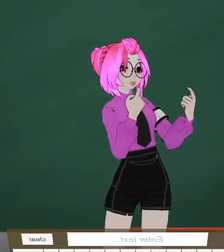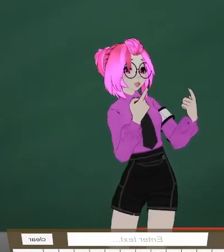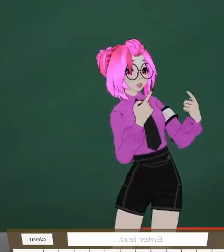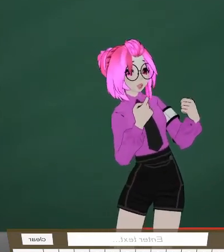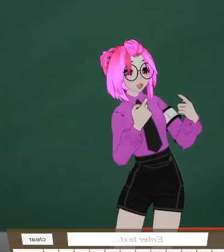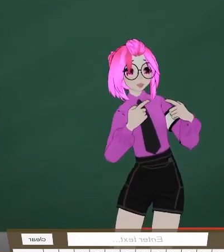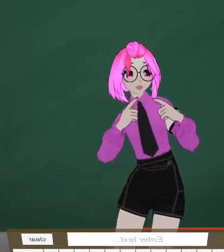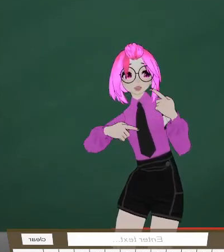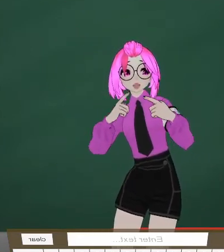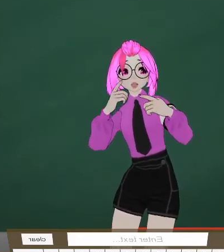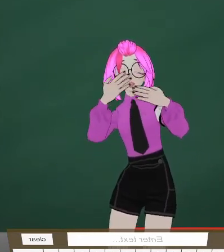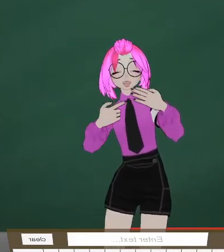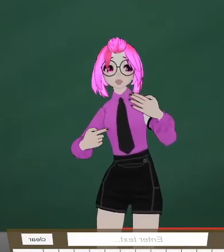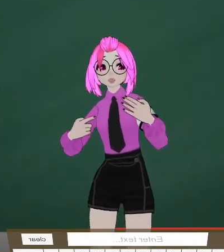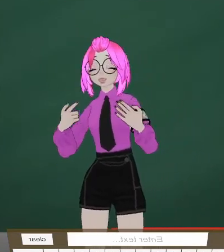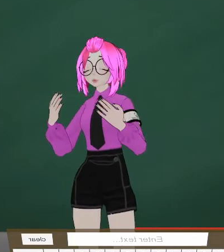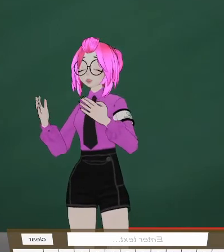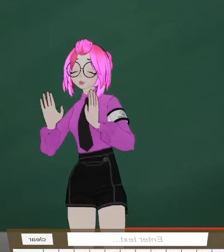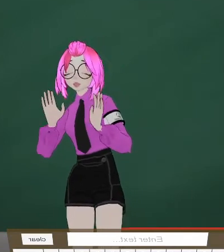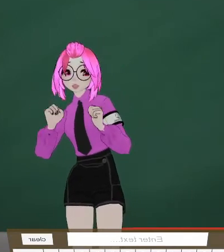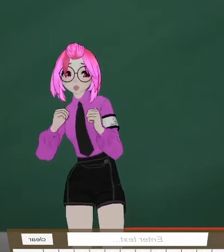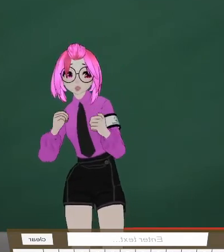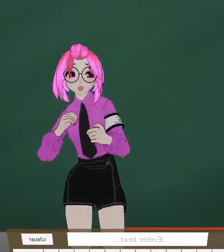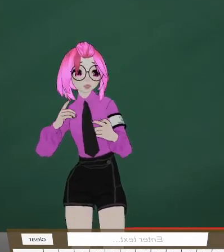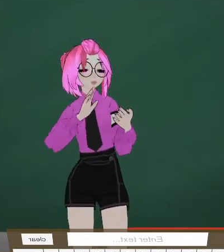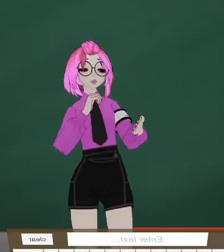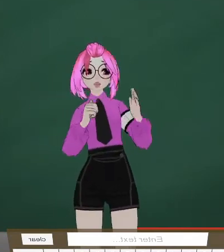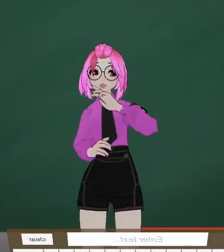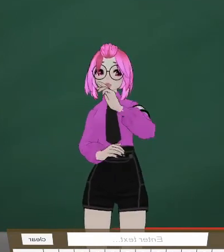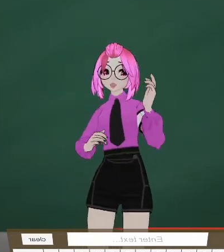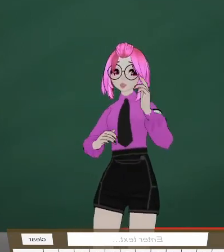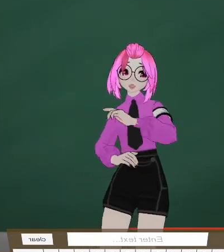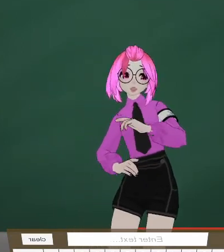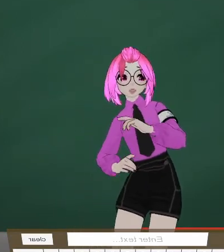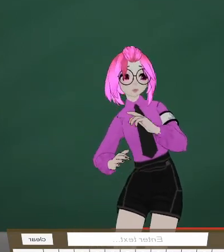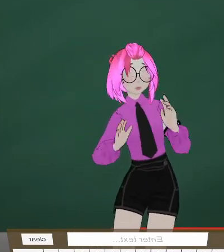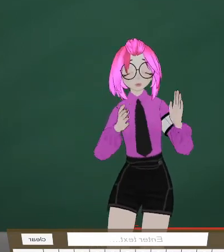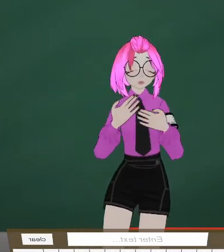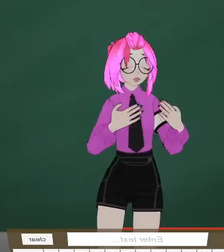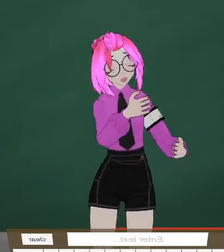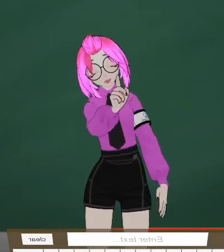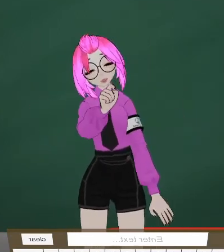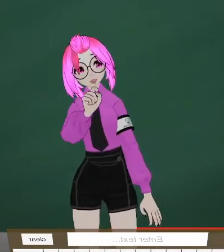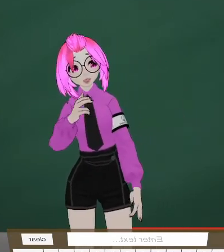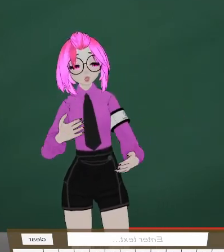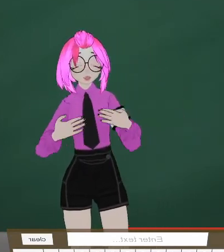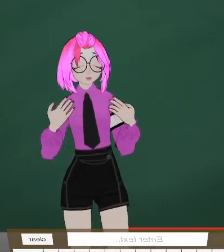can ask any questions of any signs that i maybe missed or some more stuff you want to learn doesn't have to be christmas related it be anything yeah pp what's up